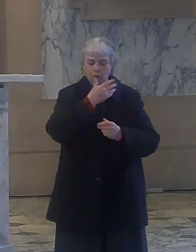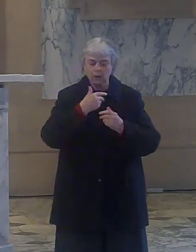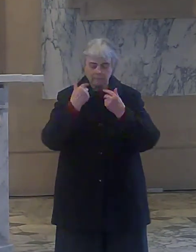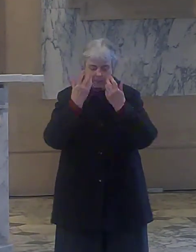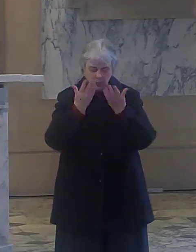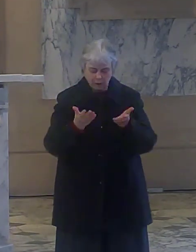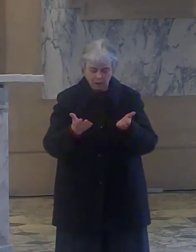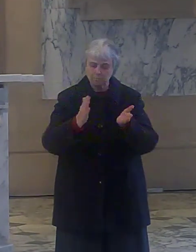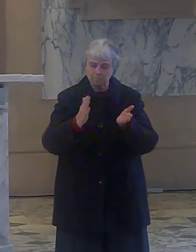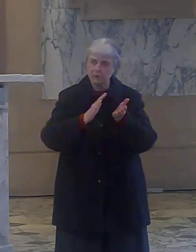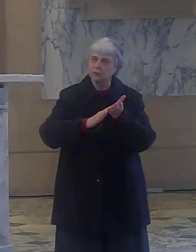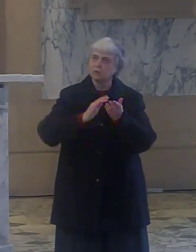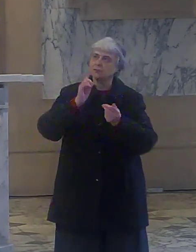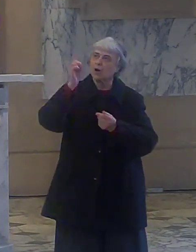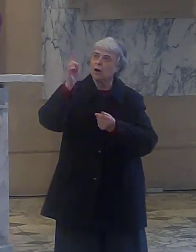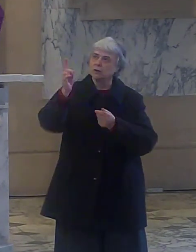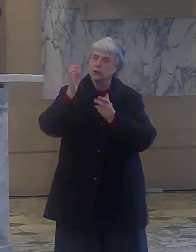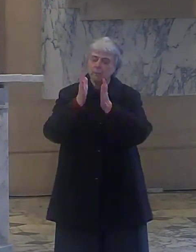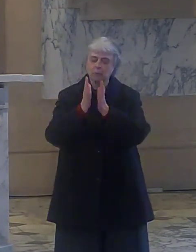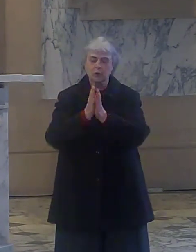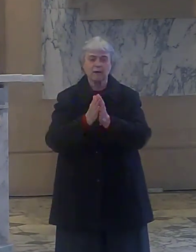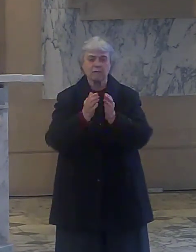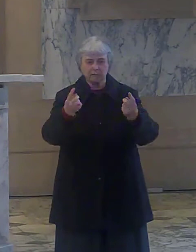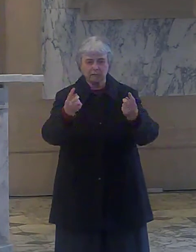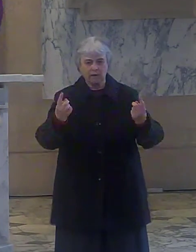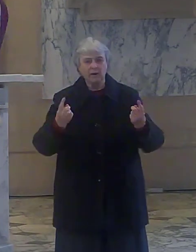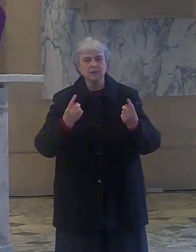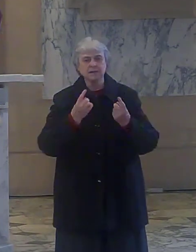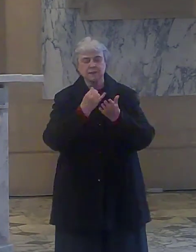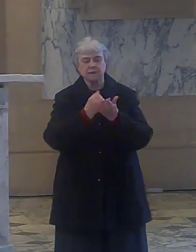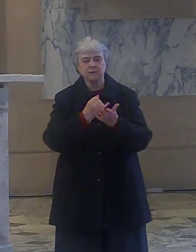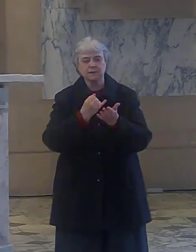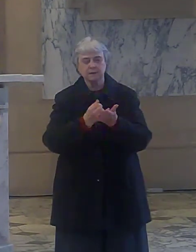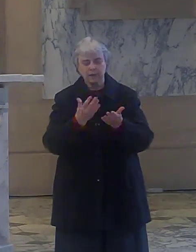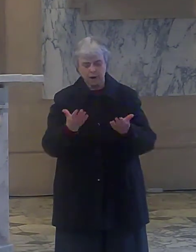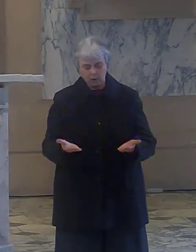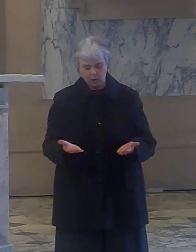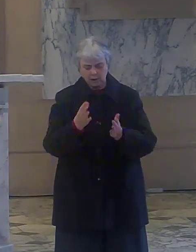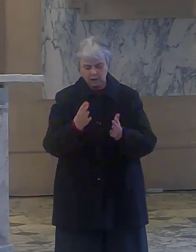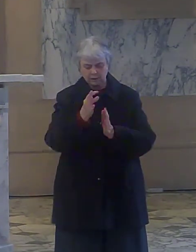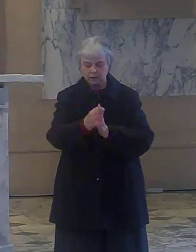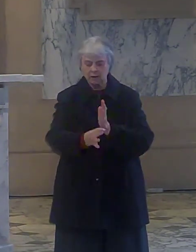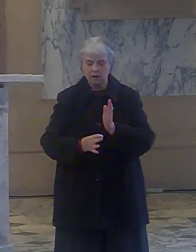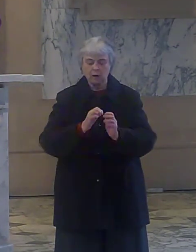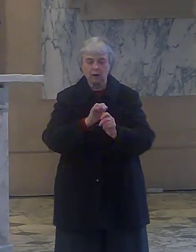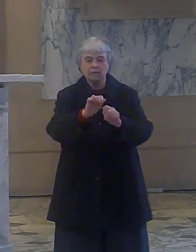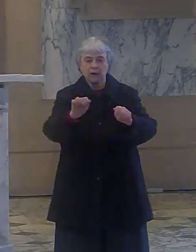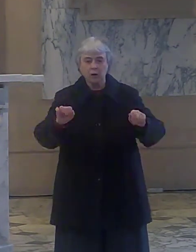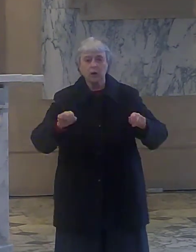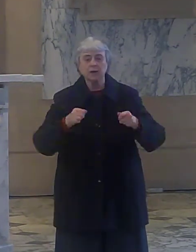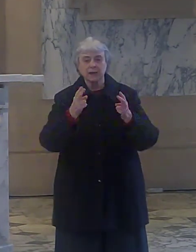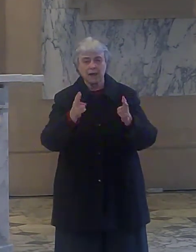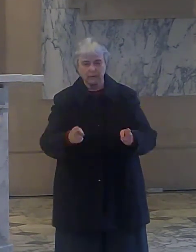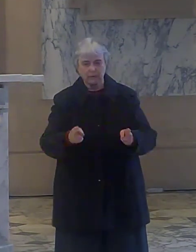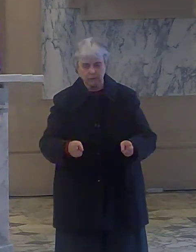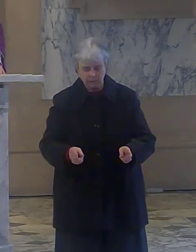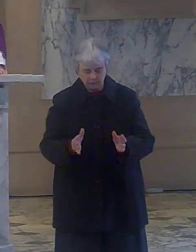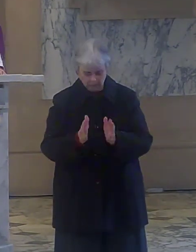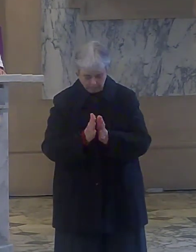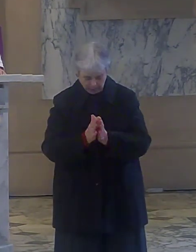holy mary mother of god pray for us sinners now and at the hour of our death